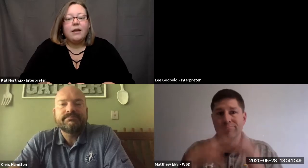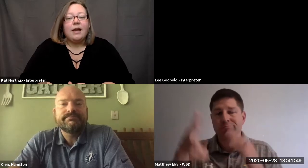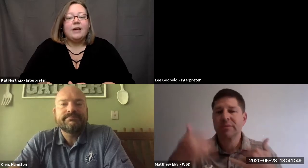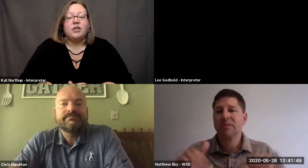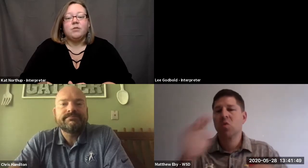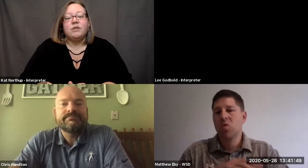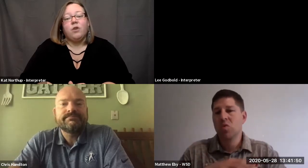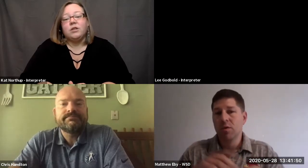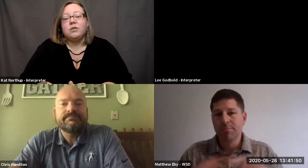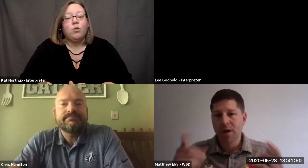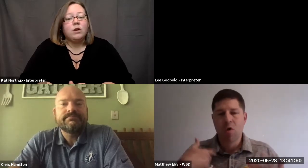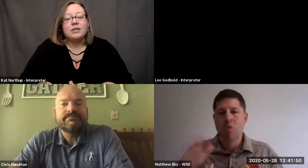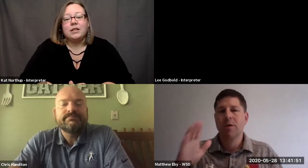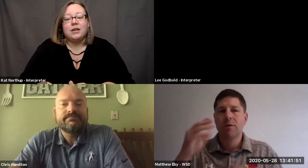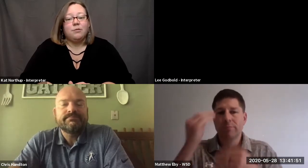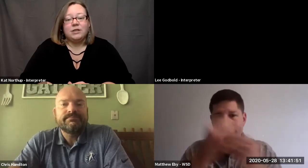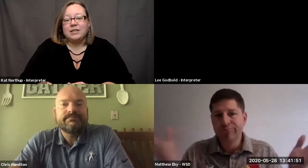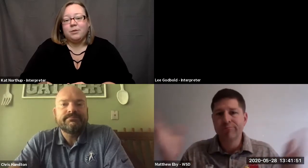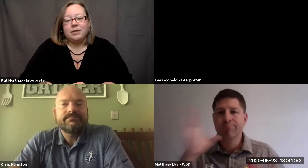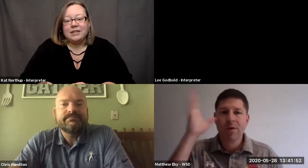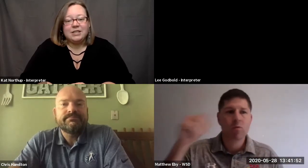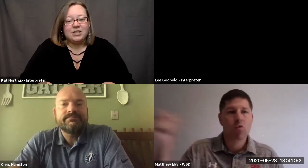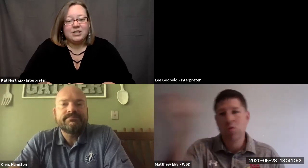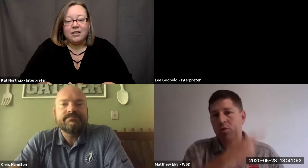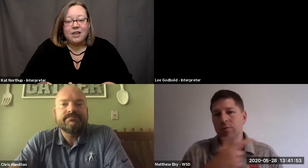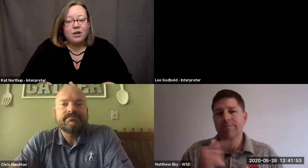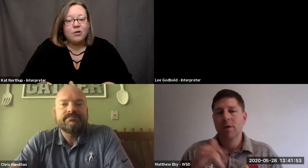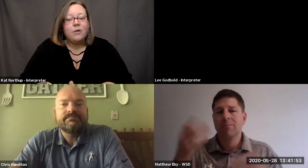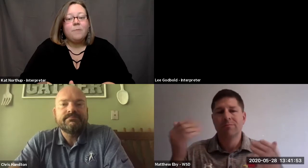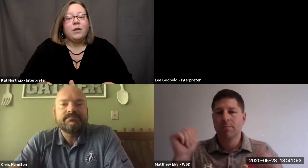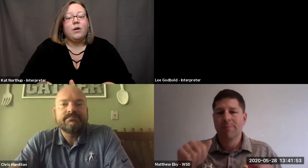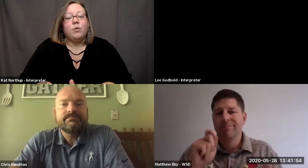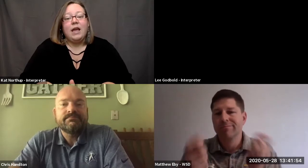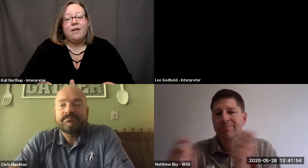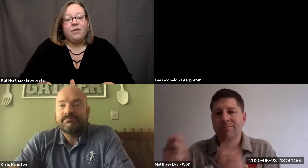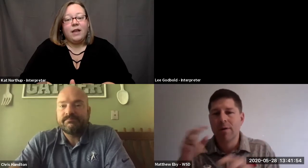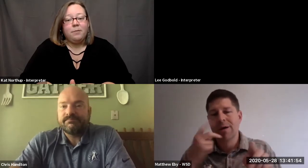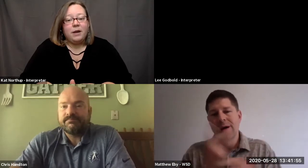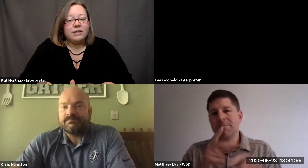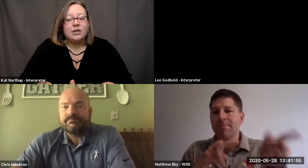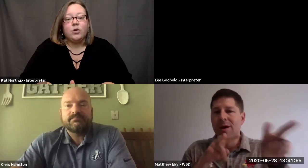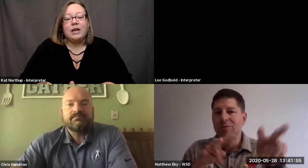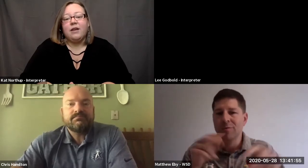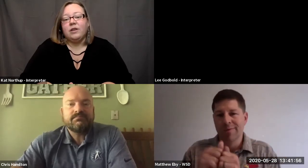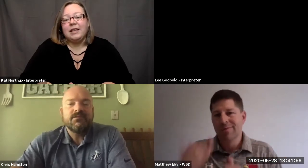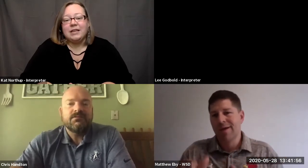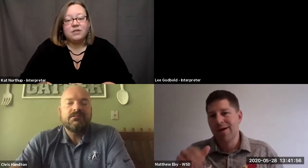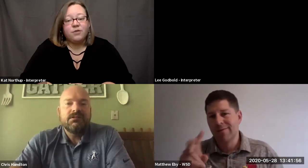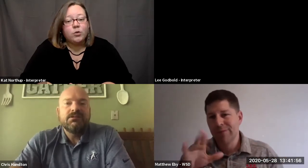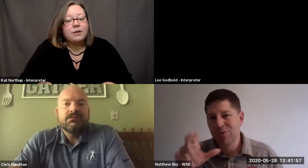And in terms of fall sports, the predictability is just not there. We have let parents know that everything is fluid and